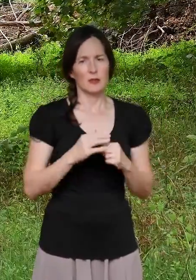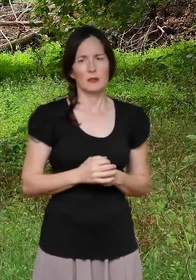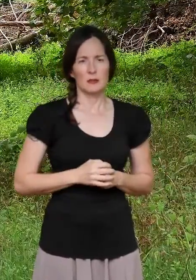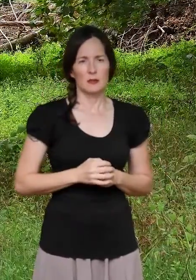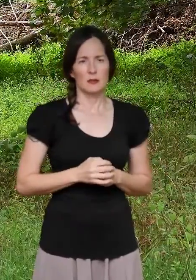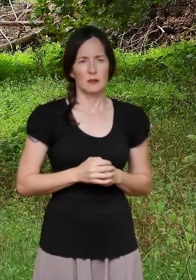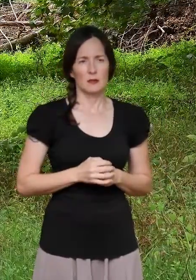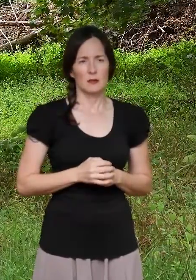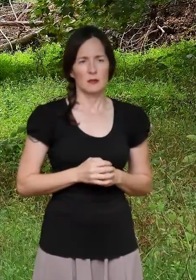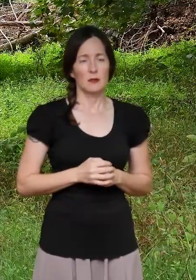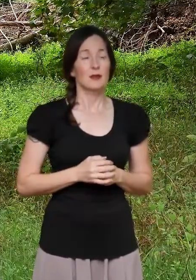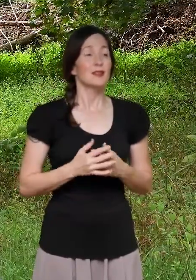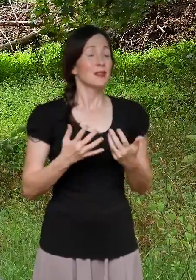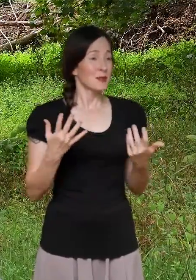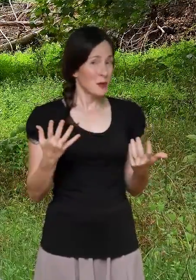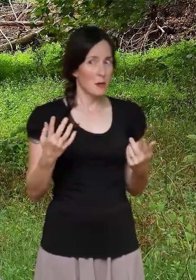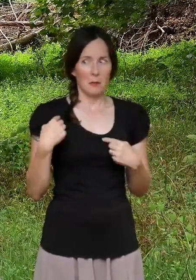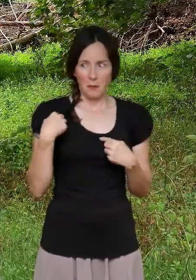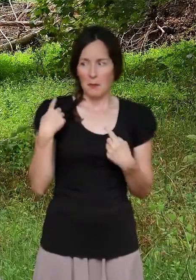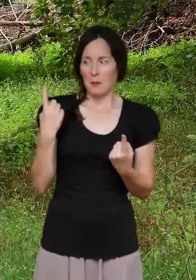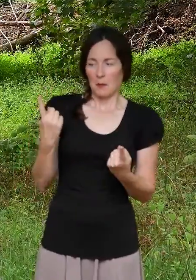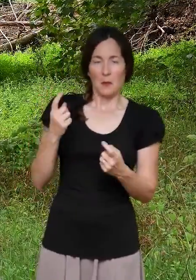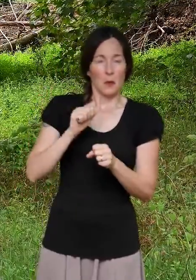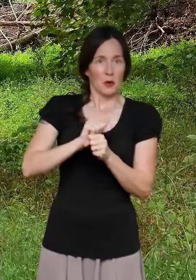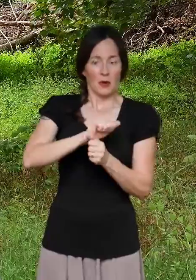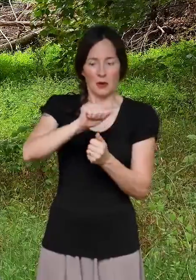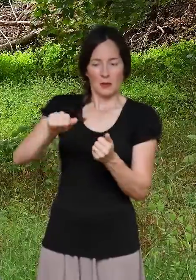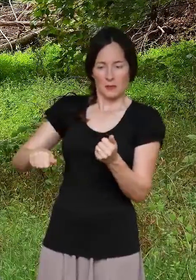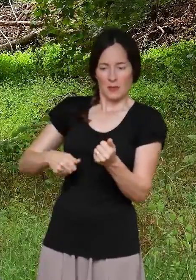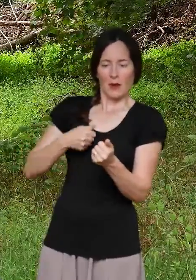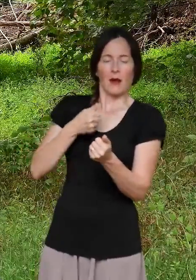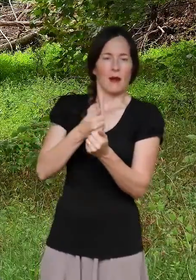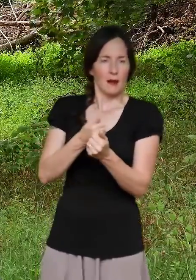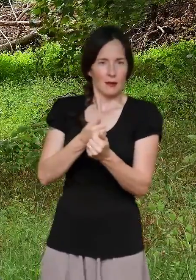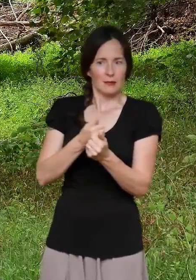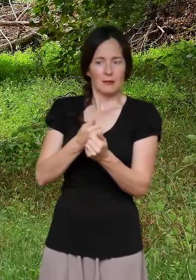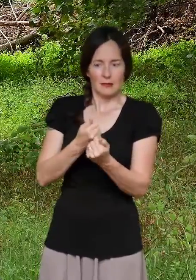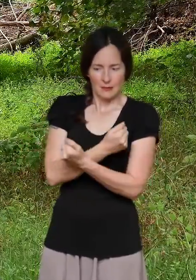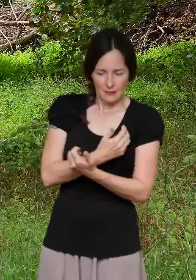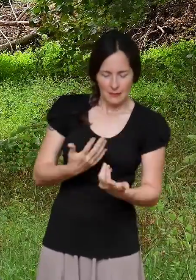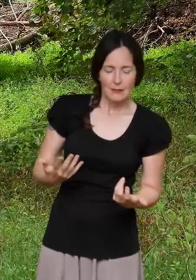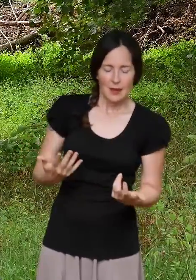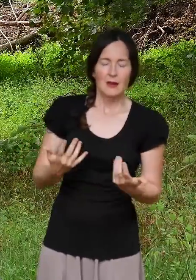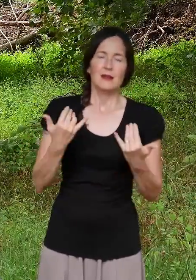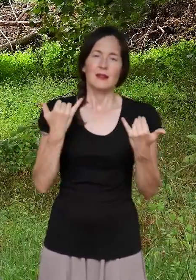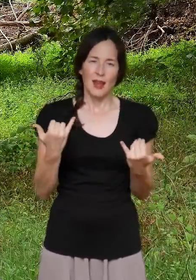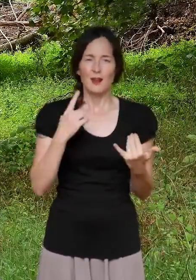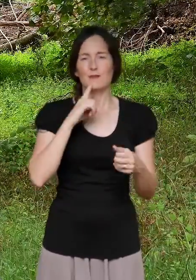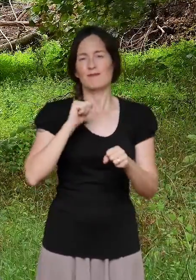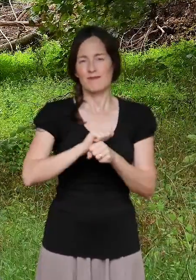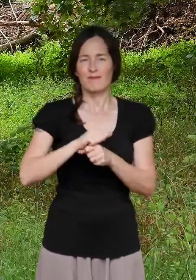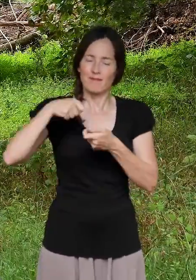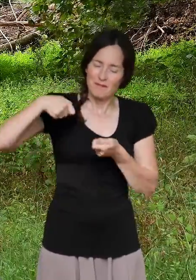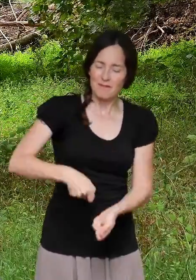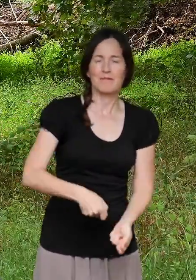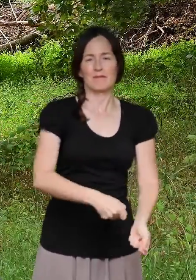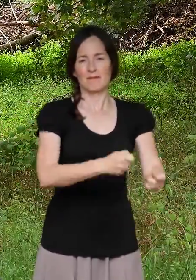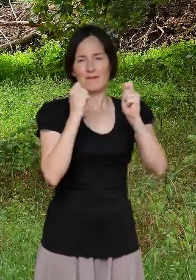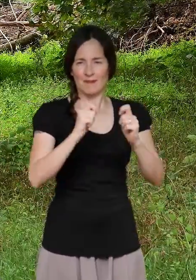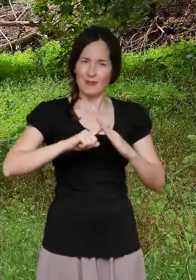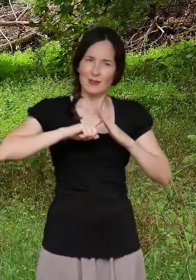While the progress made over the last several years was not always as visible as we'd like, our team